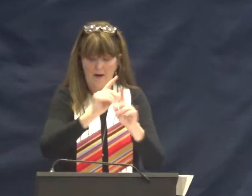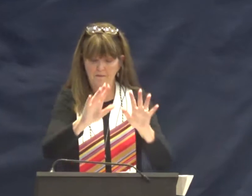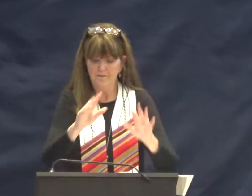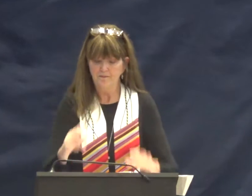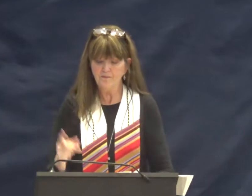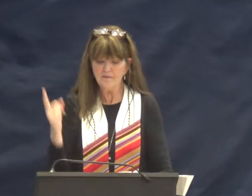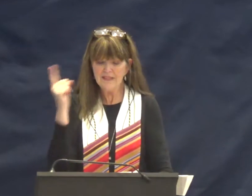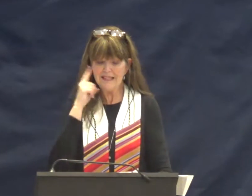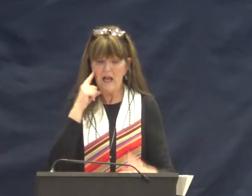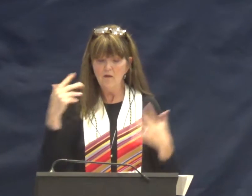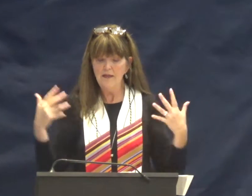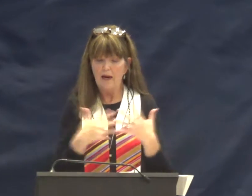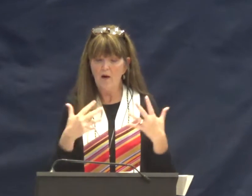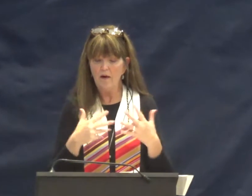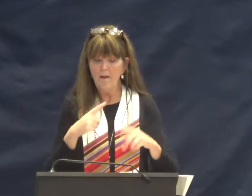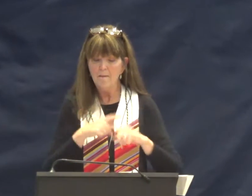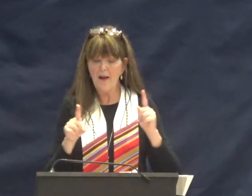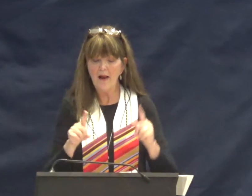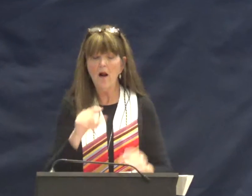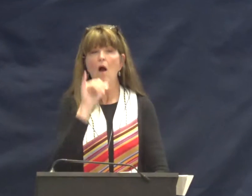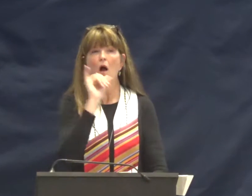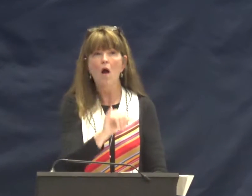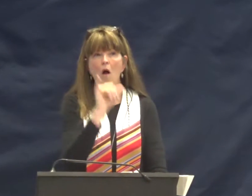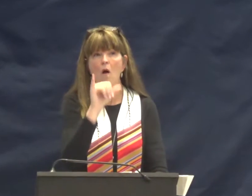You know, in verse 49, it started with fire, right?